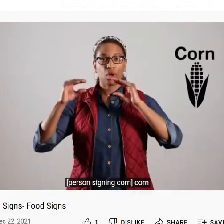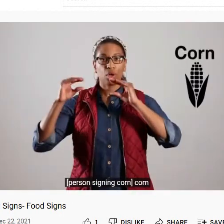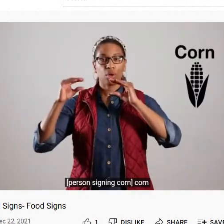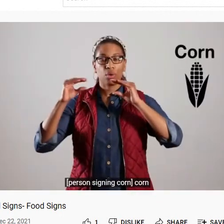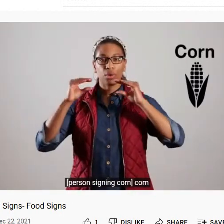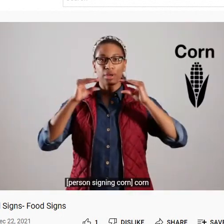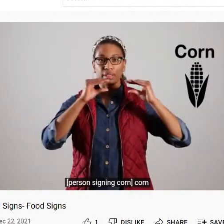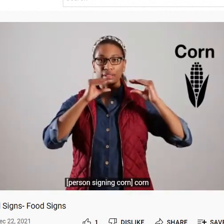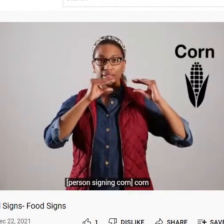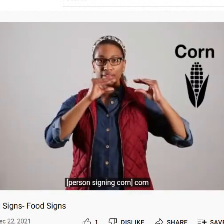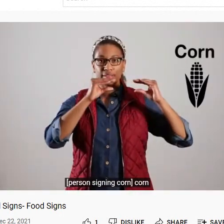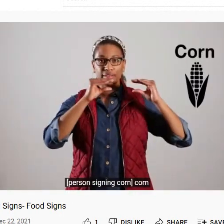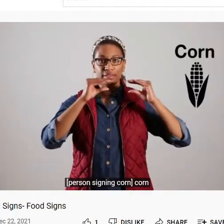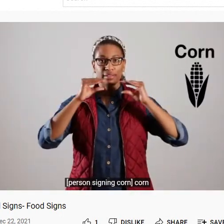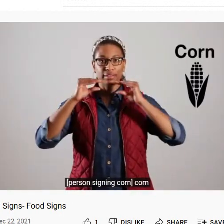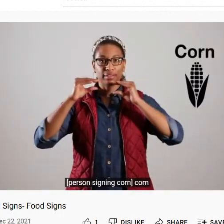Corn.